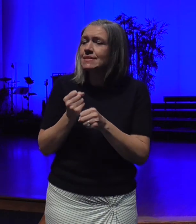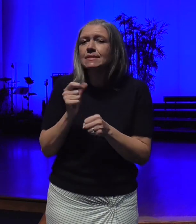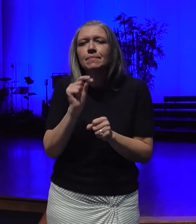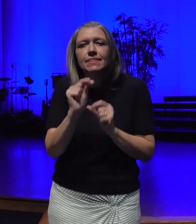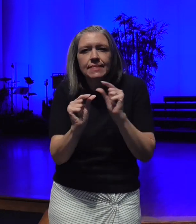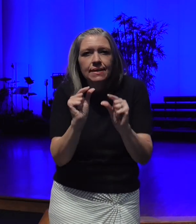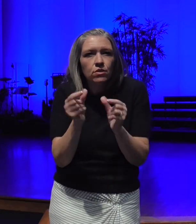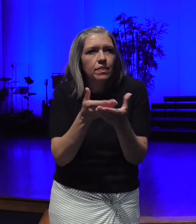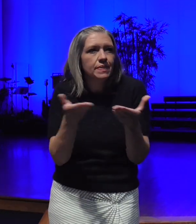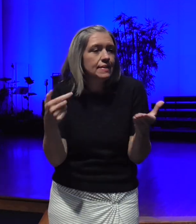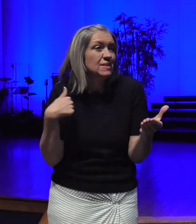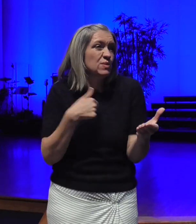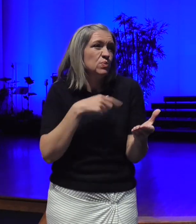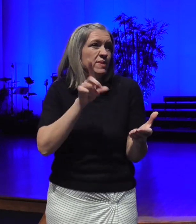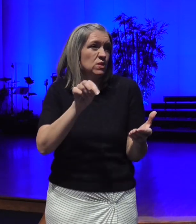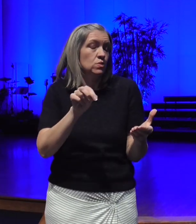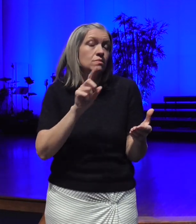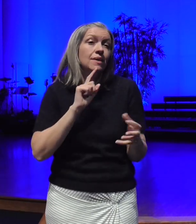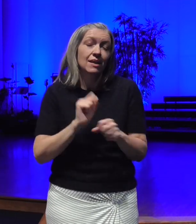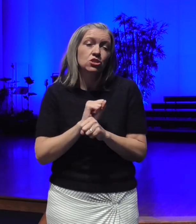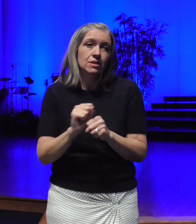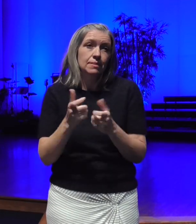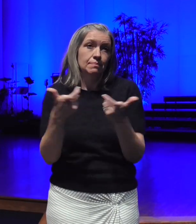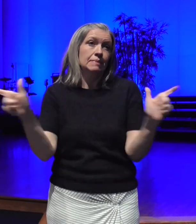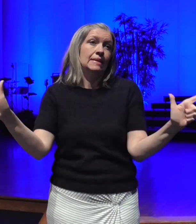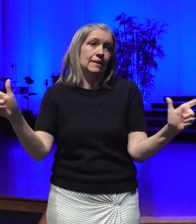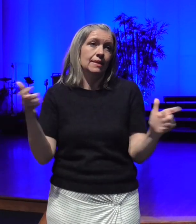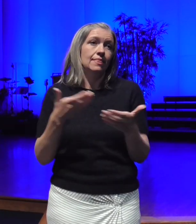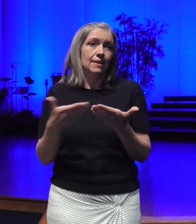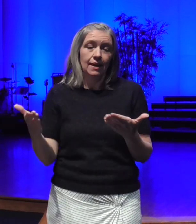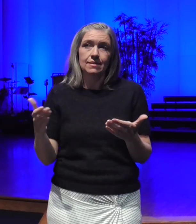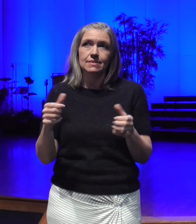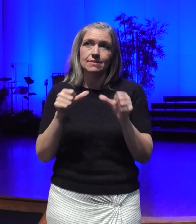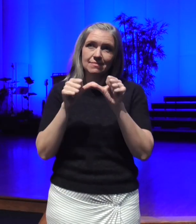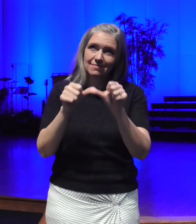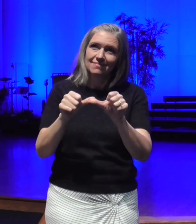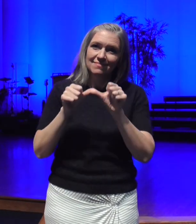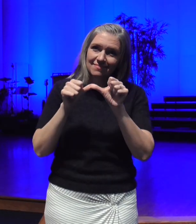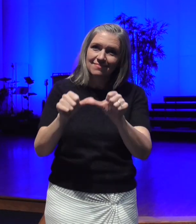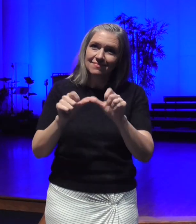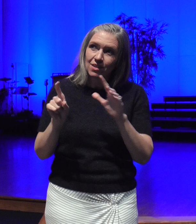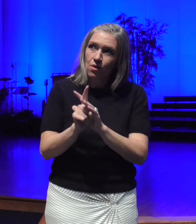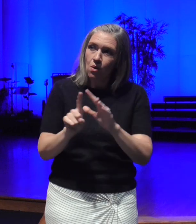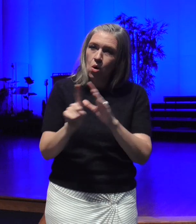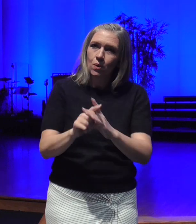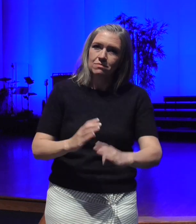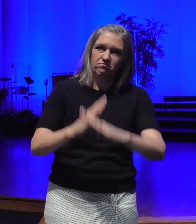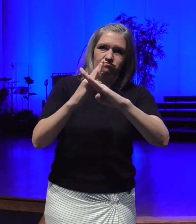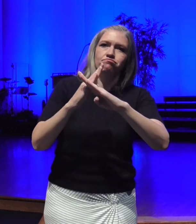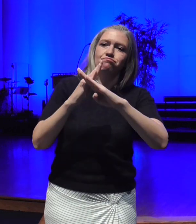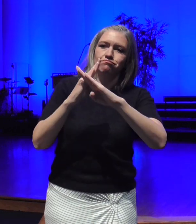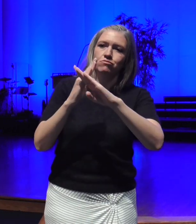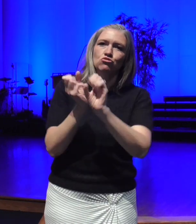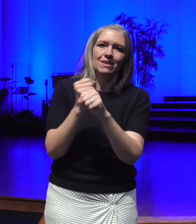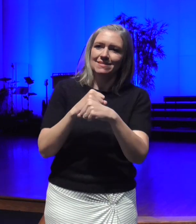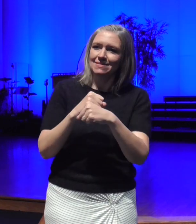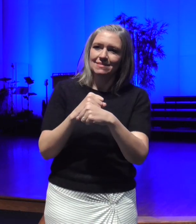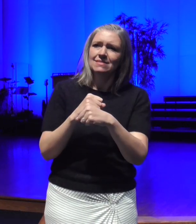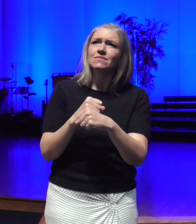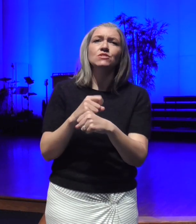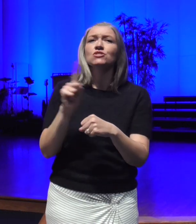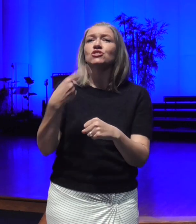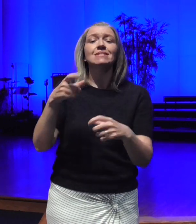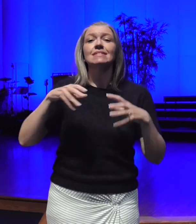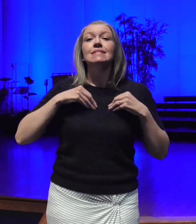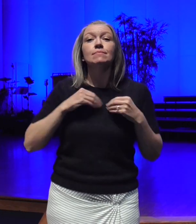that I think we do that are actually big things that constantly are putting up the hand. Even just accepting